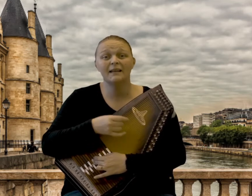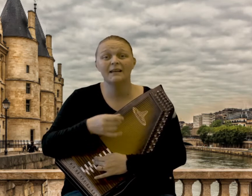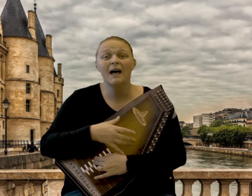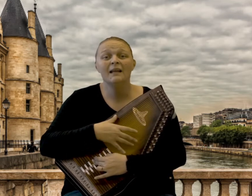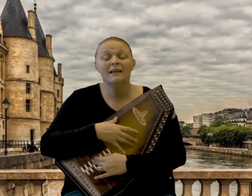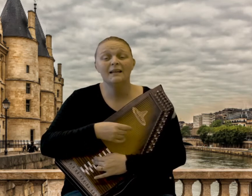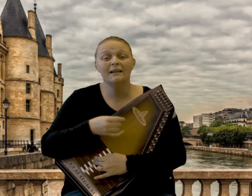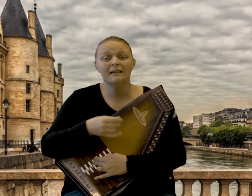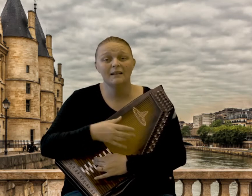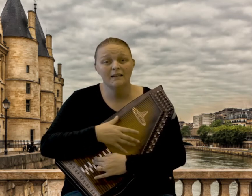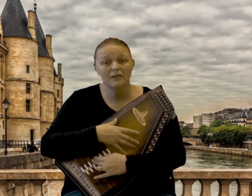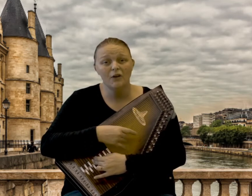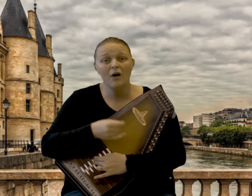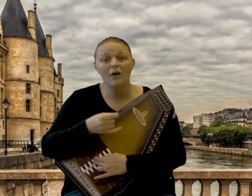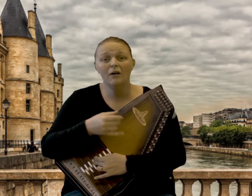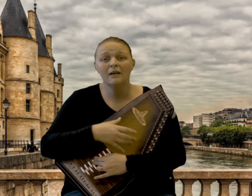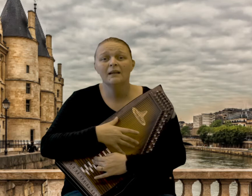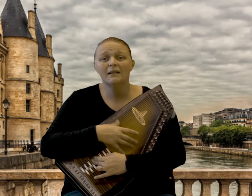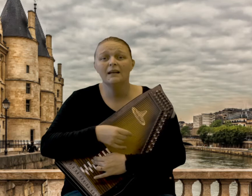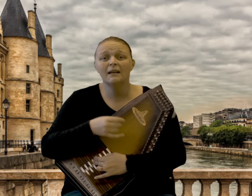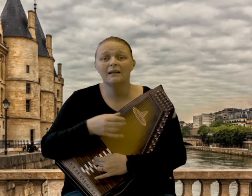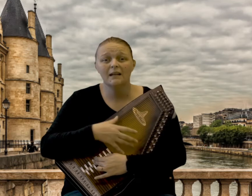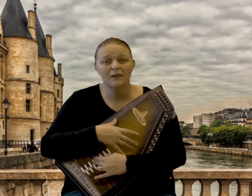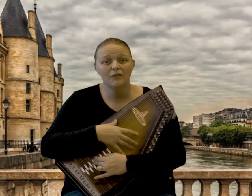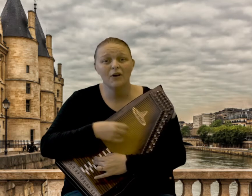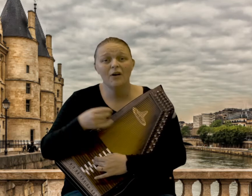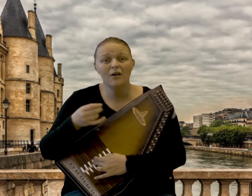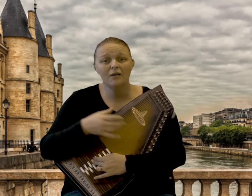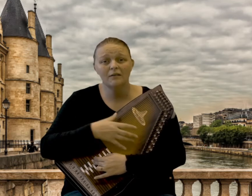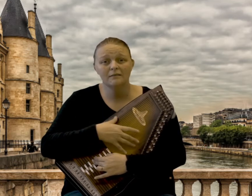mattina, ding ding dong, ding ding dong.